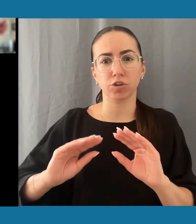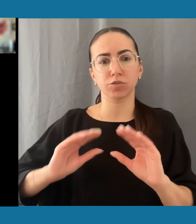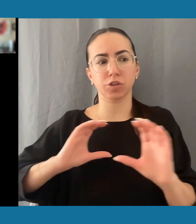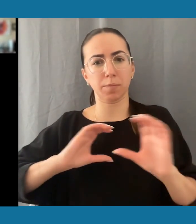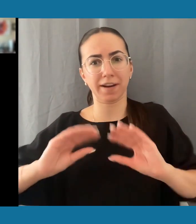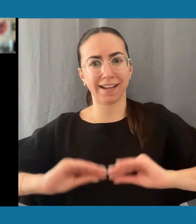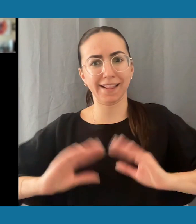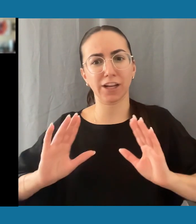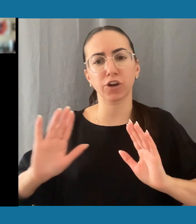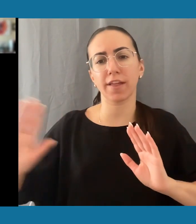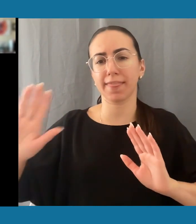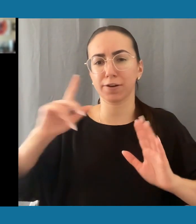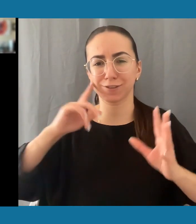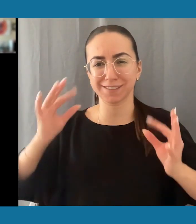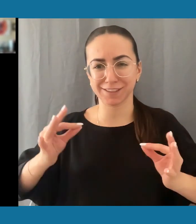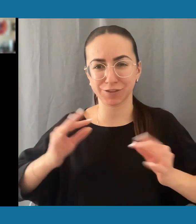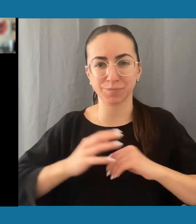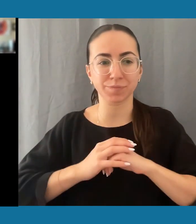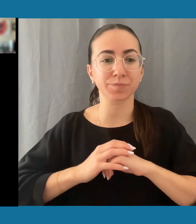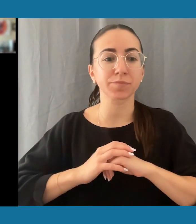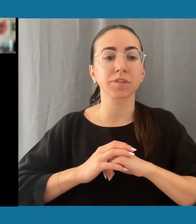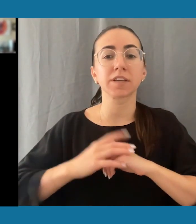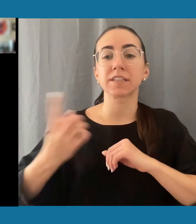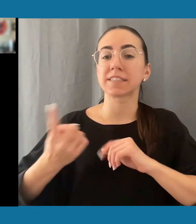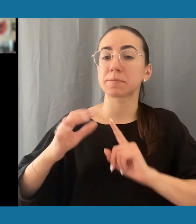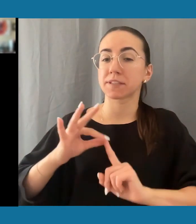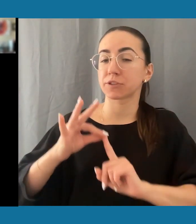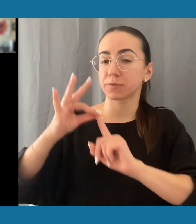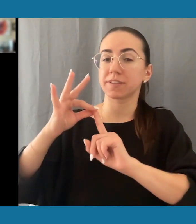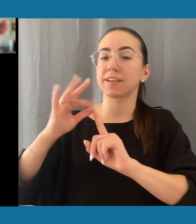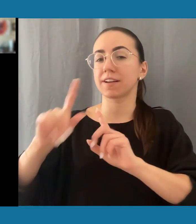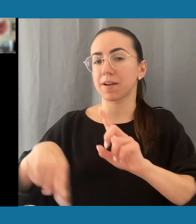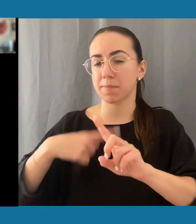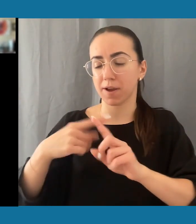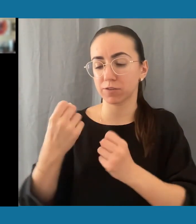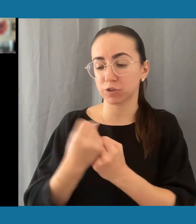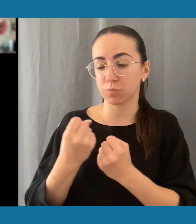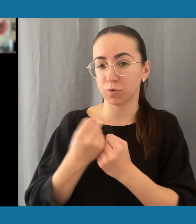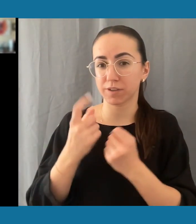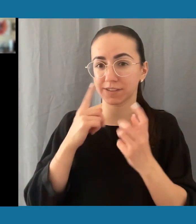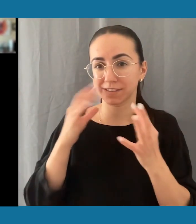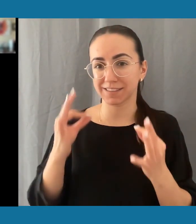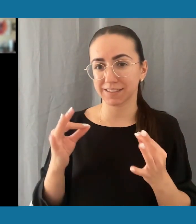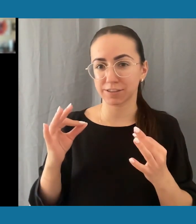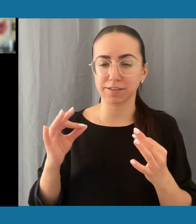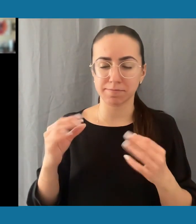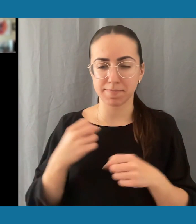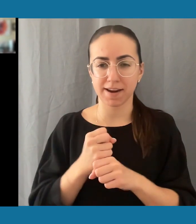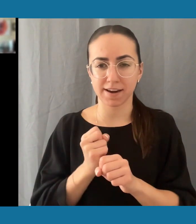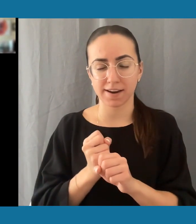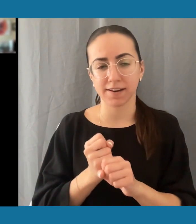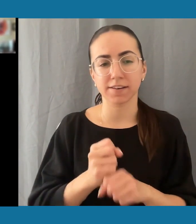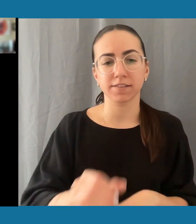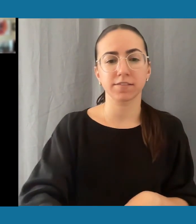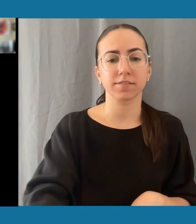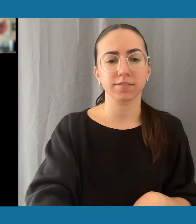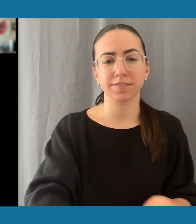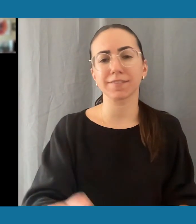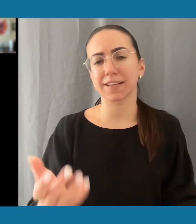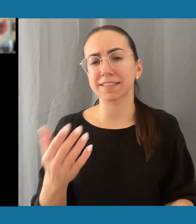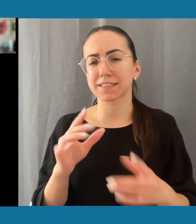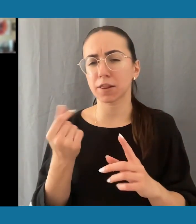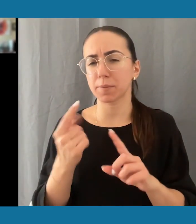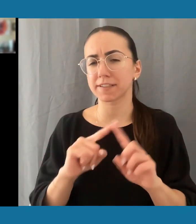thing that is unique about supported decision making, that's a little different than other alternatives to guardianship,